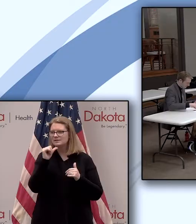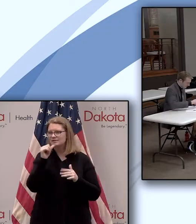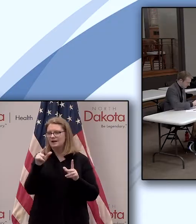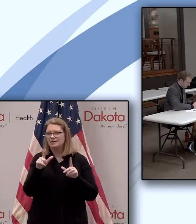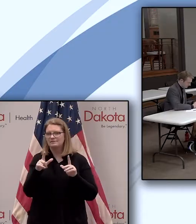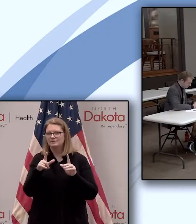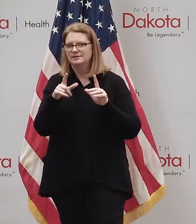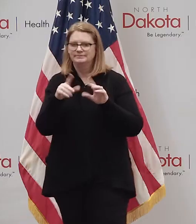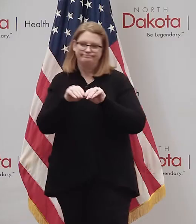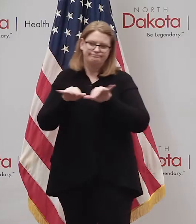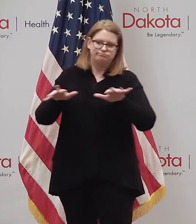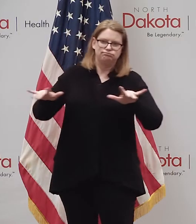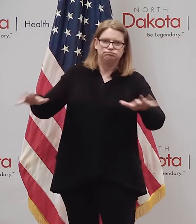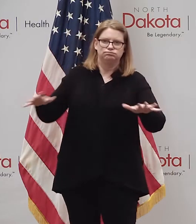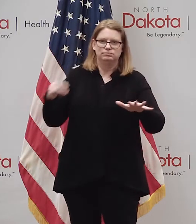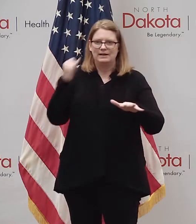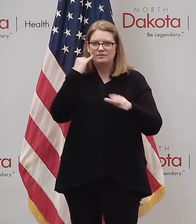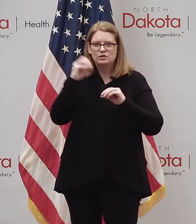test?